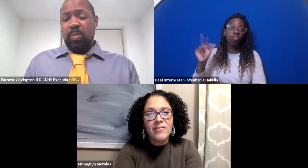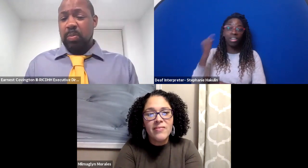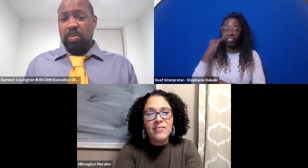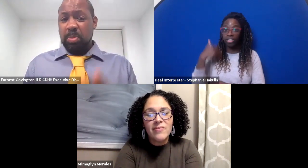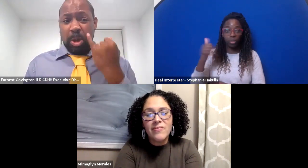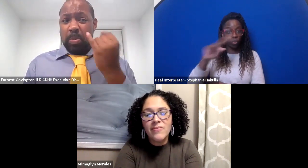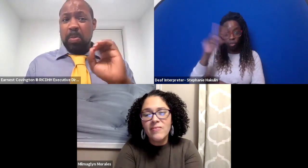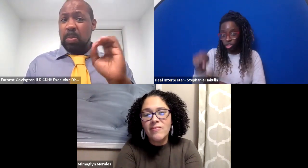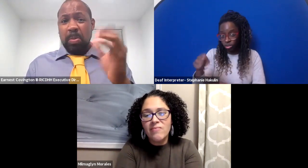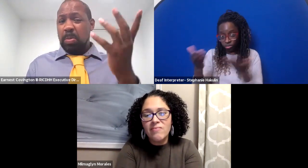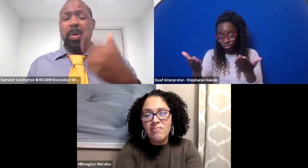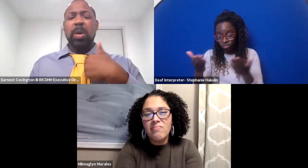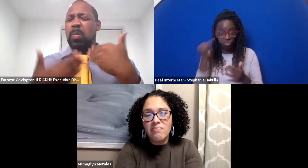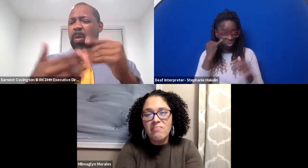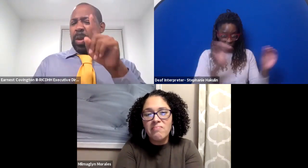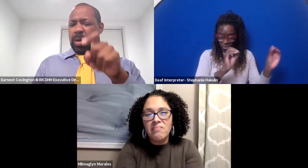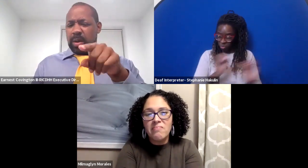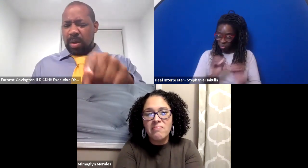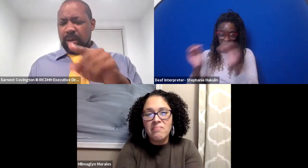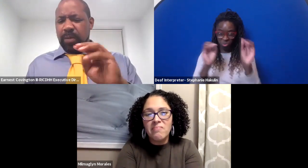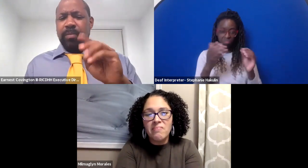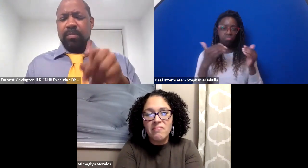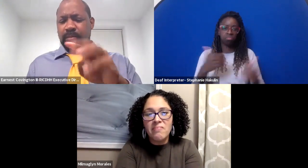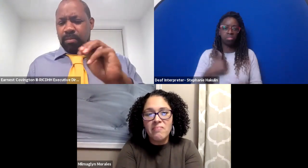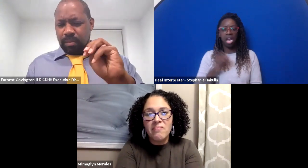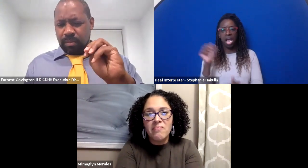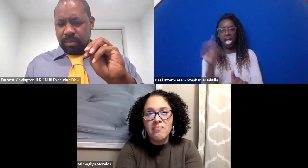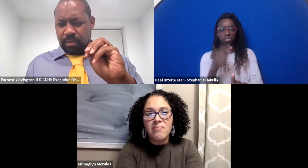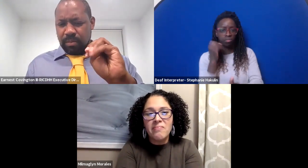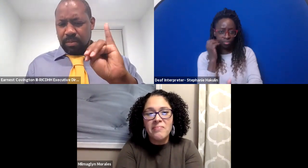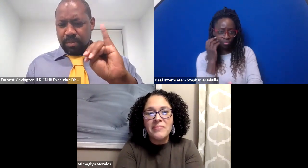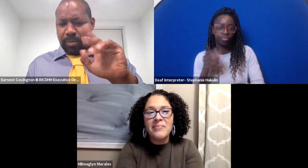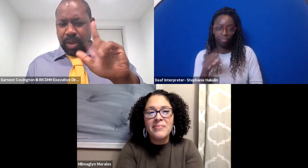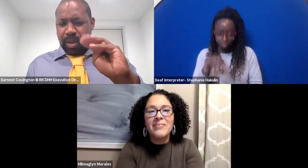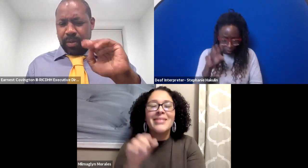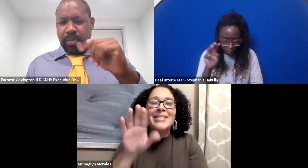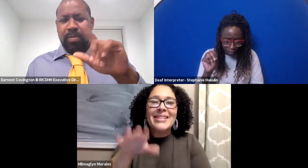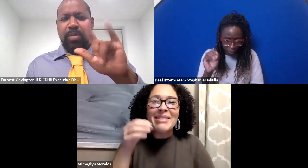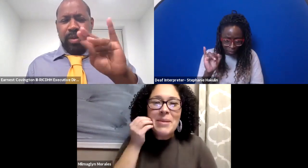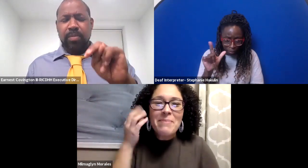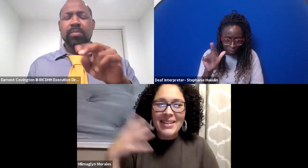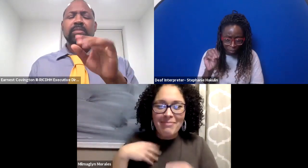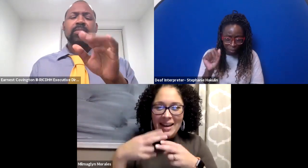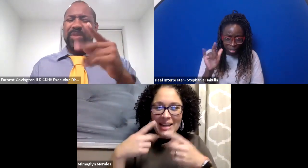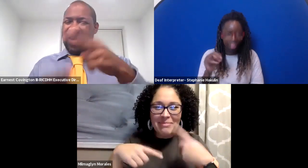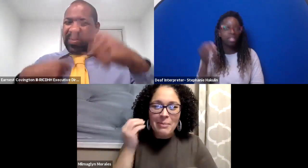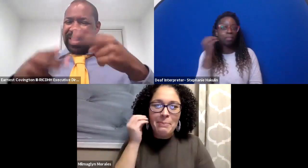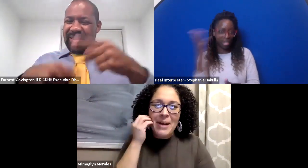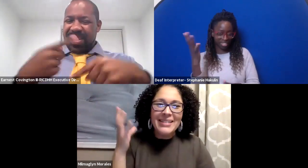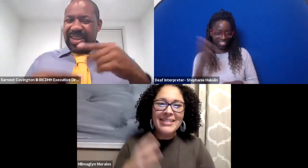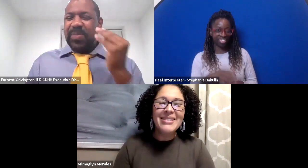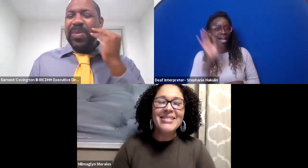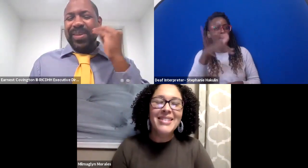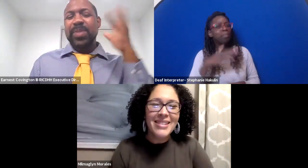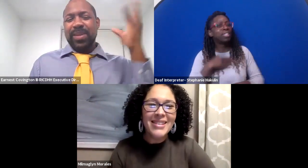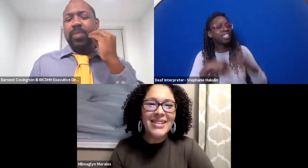And if you have a question for Olivia, that's fine too, although it doesn't appear that she's here. Mill Maglin,